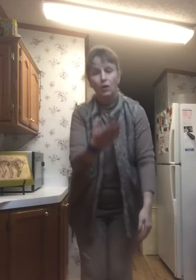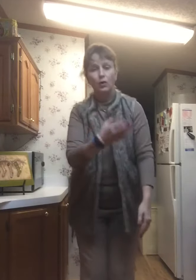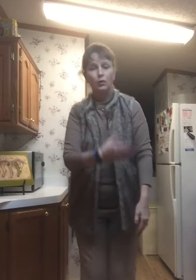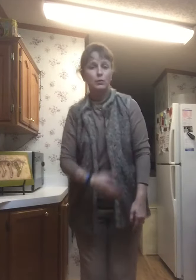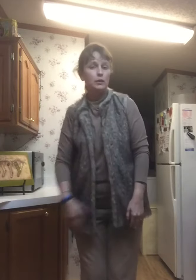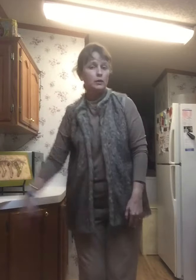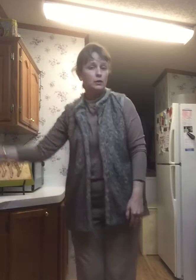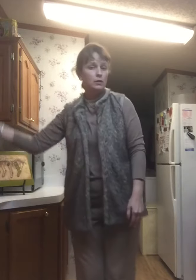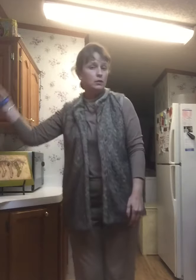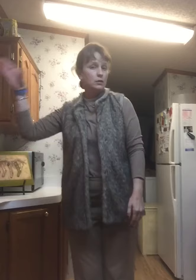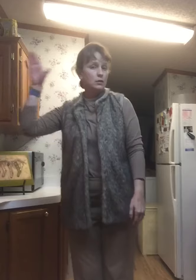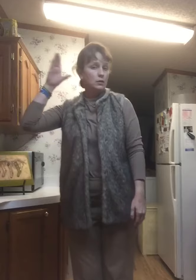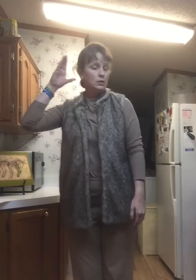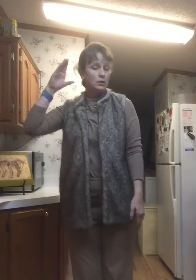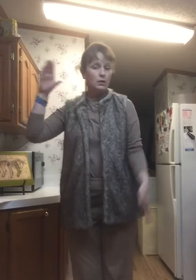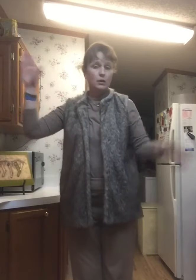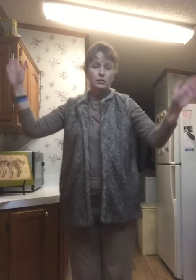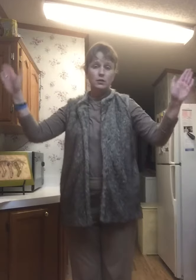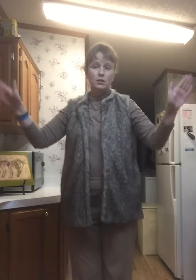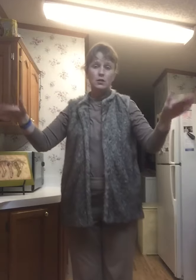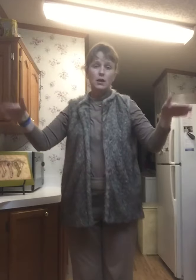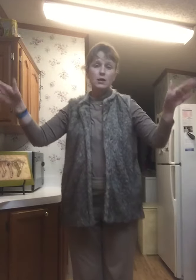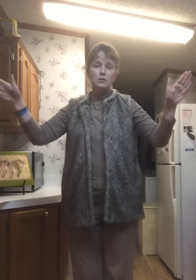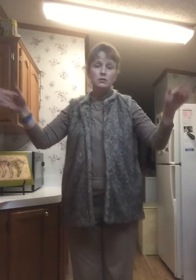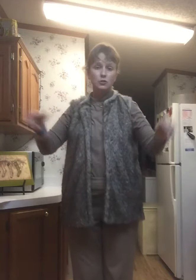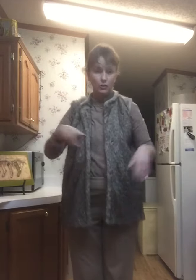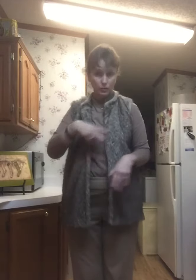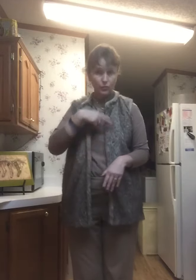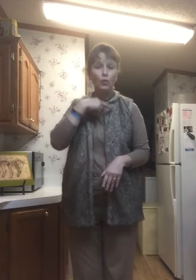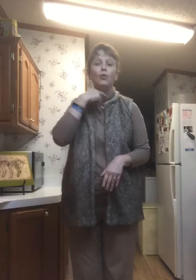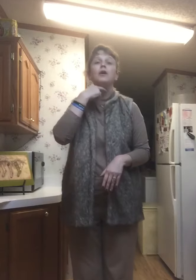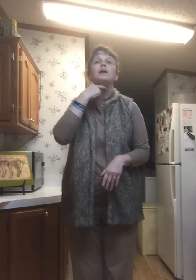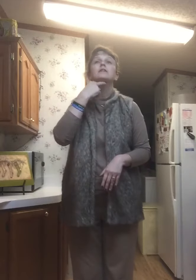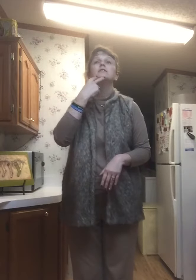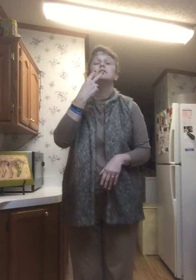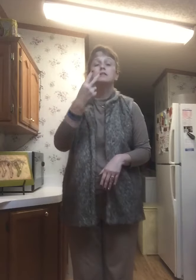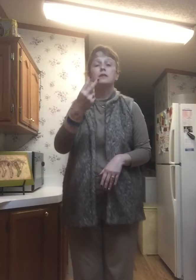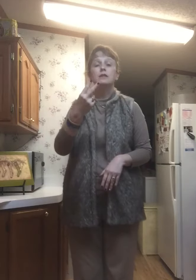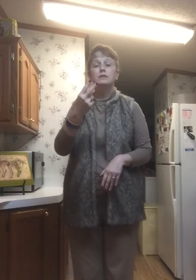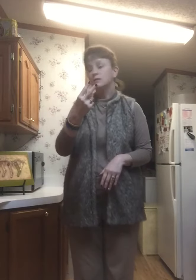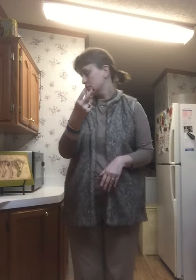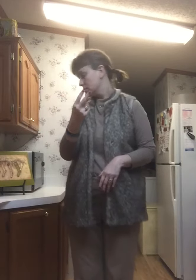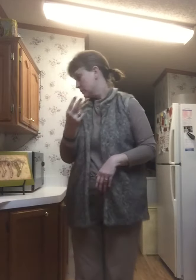Oh, hear the angel voices.